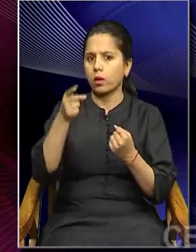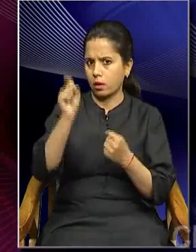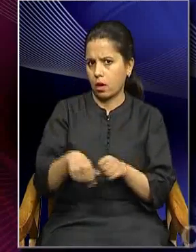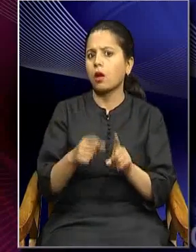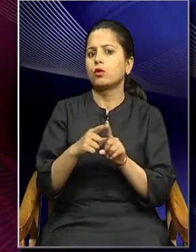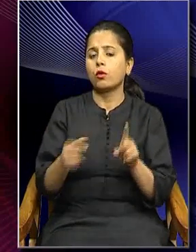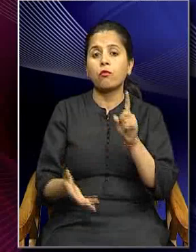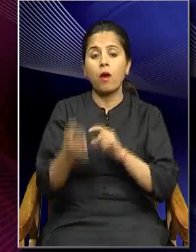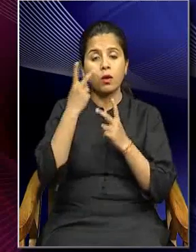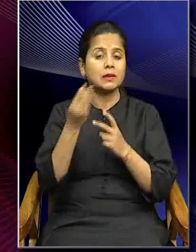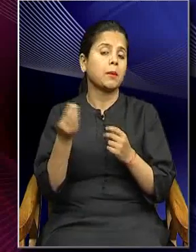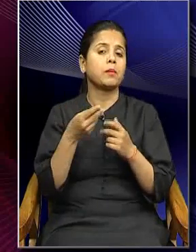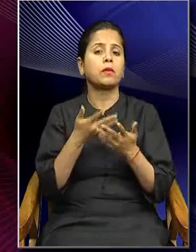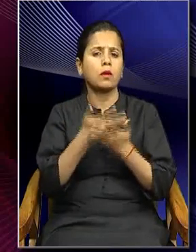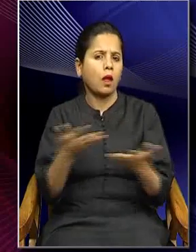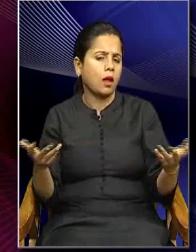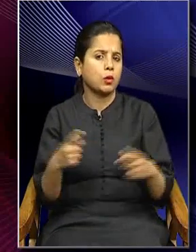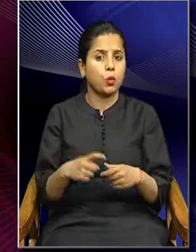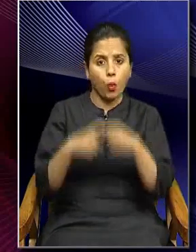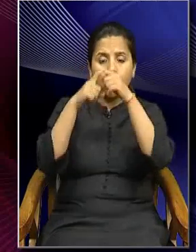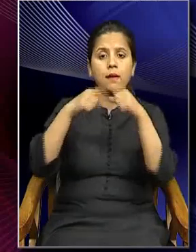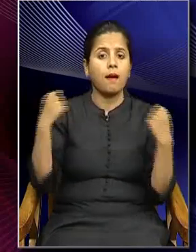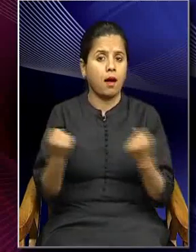found in substance, quality and action.